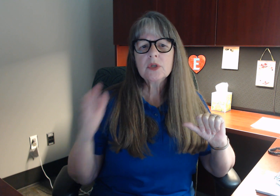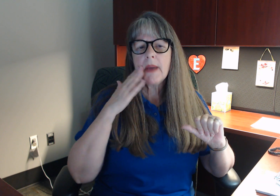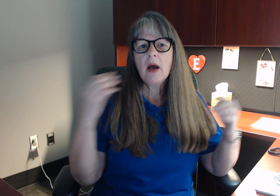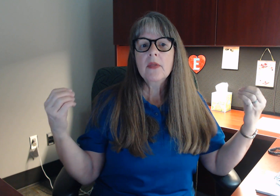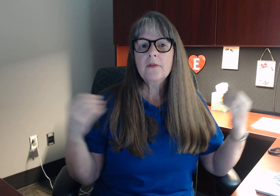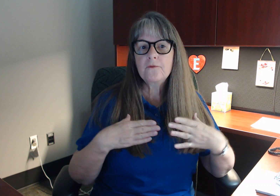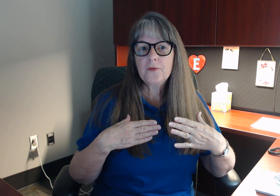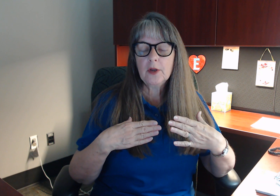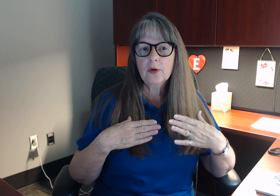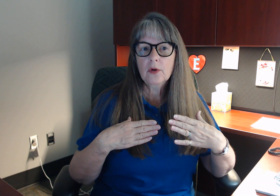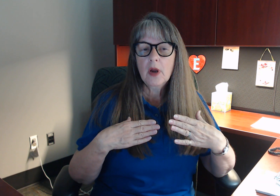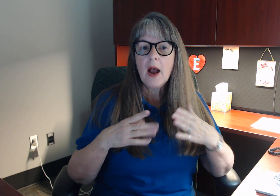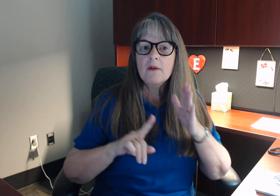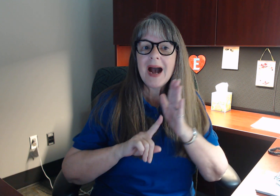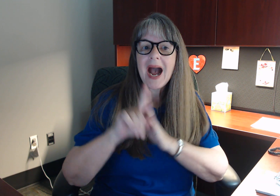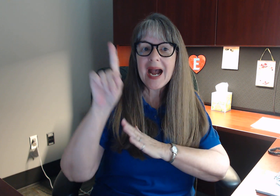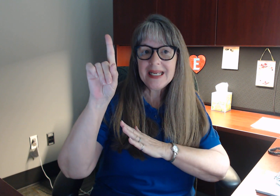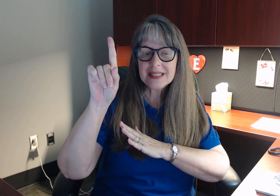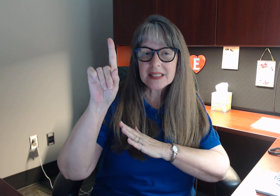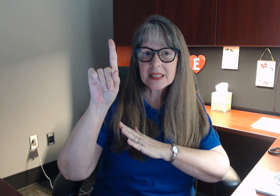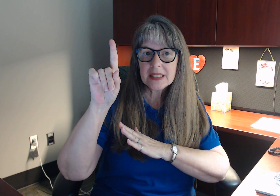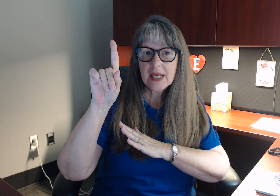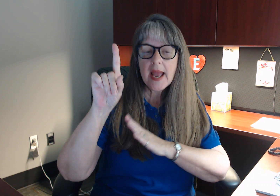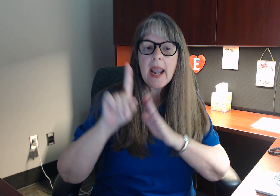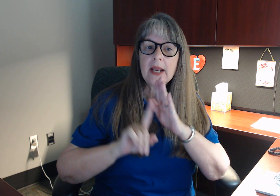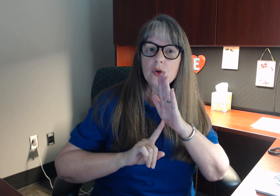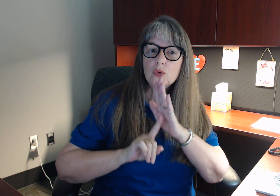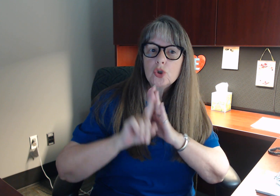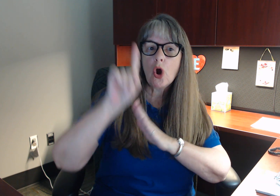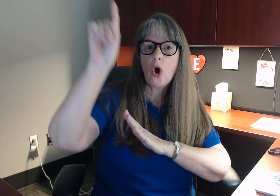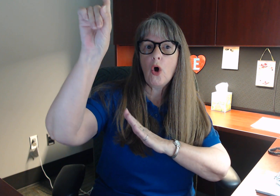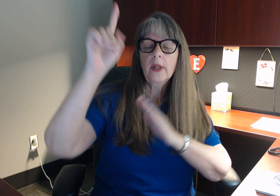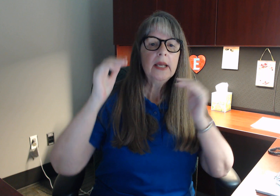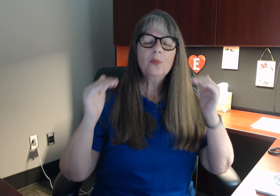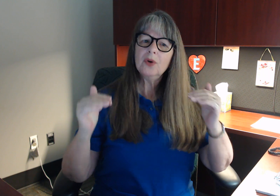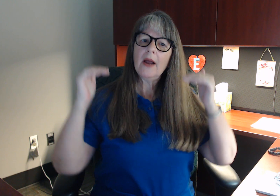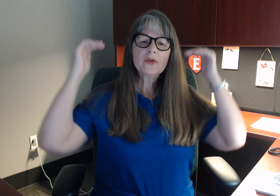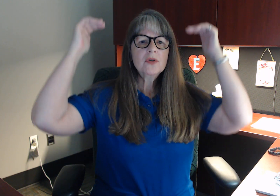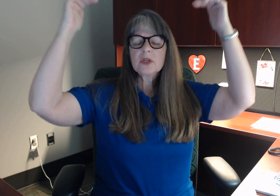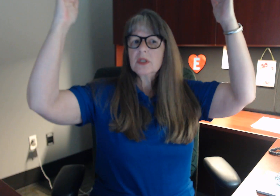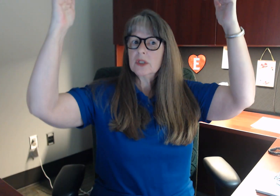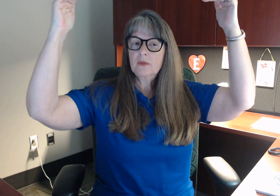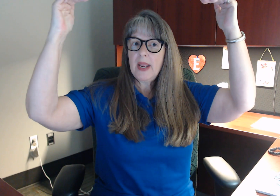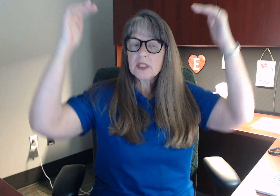about the fear of heights. And I do tall. We don't have to do this because this is